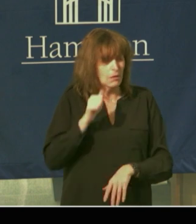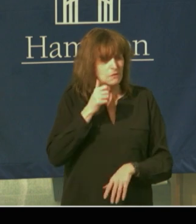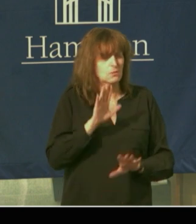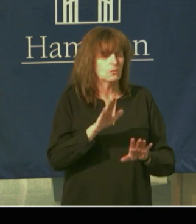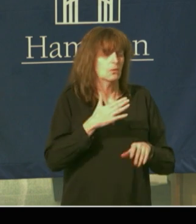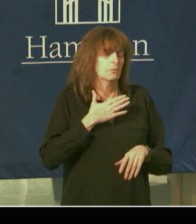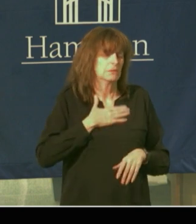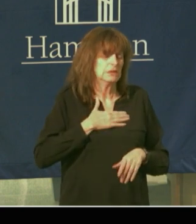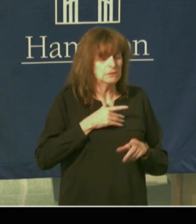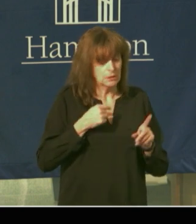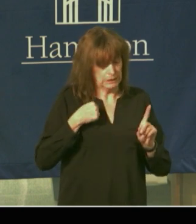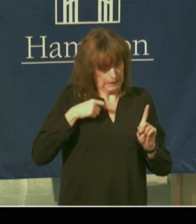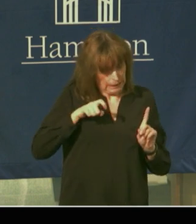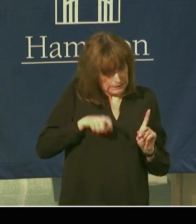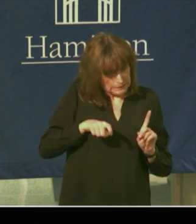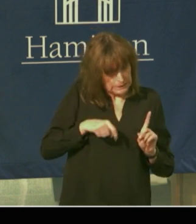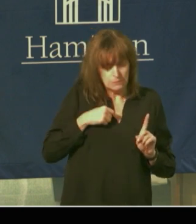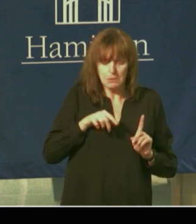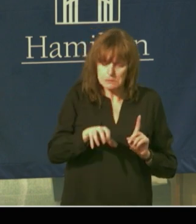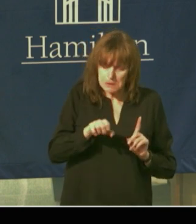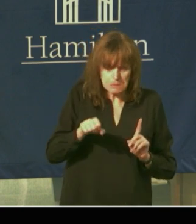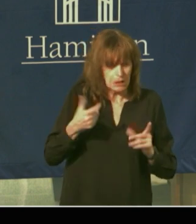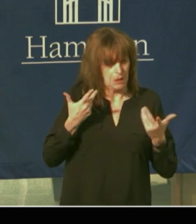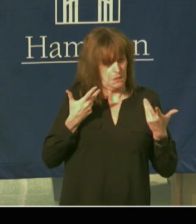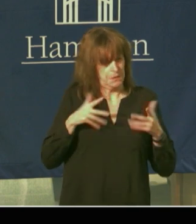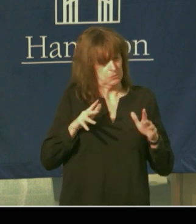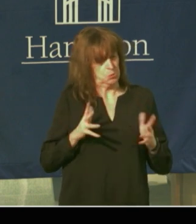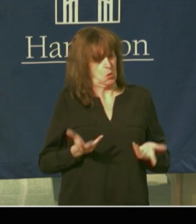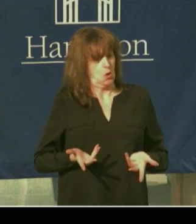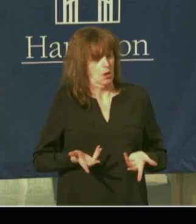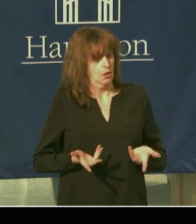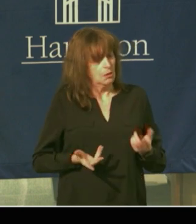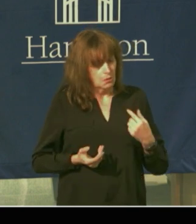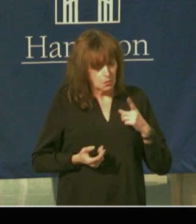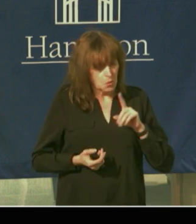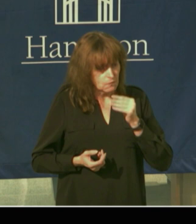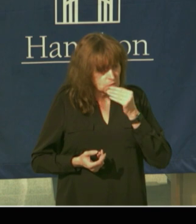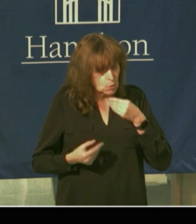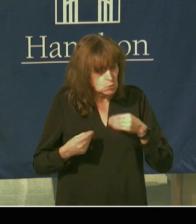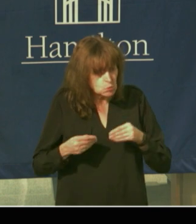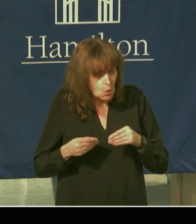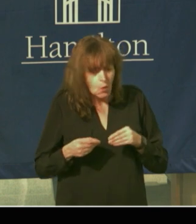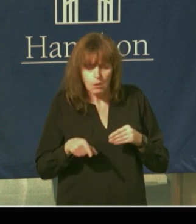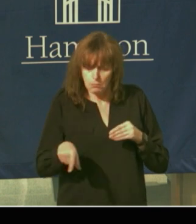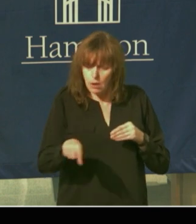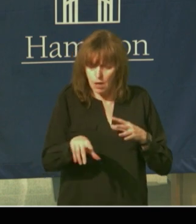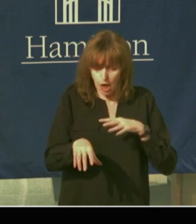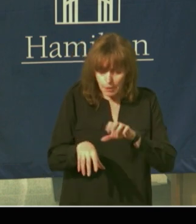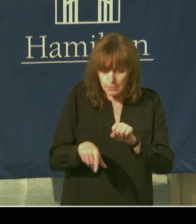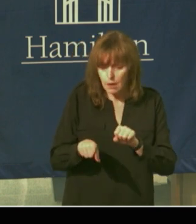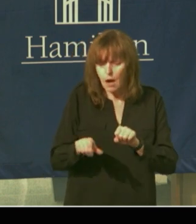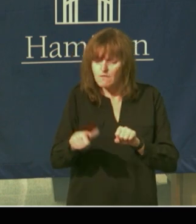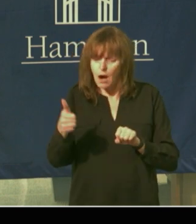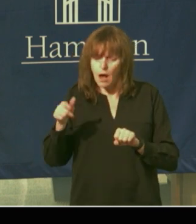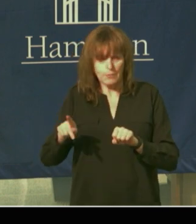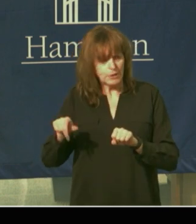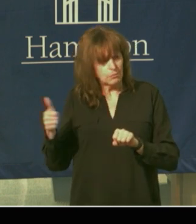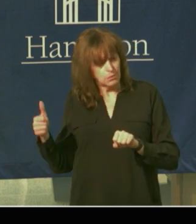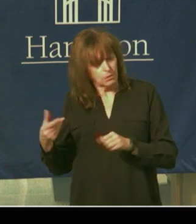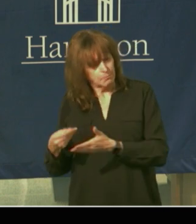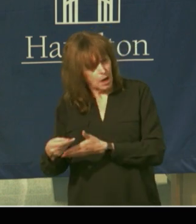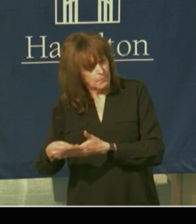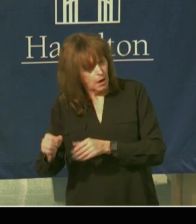than you need. And, next time you need to go to the grocery store, if you've left some behind, then there'll be something there for you as well. So I'm hoping that that people will